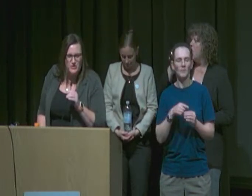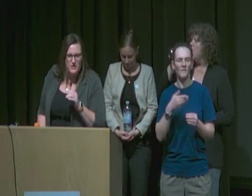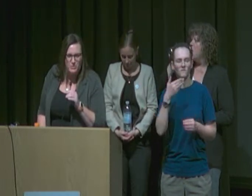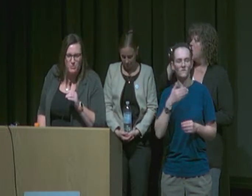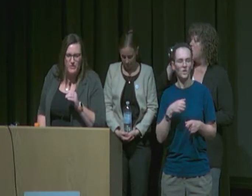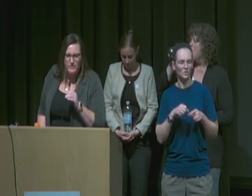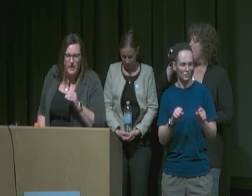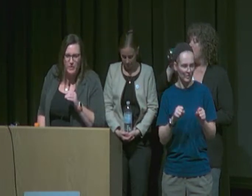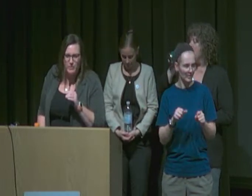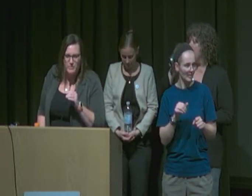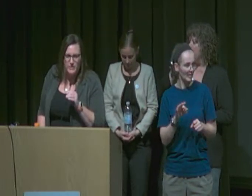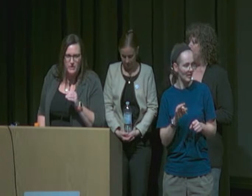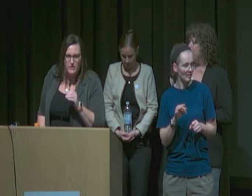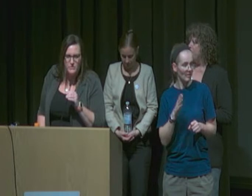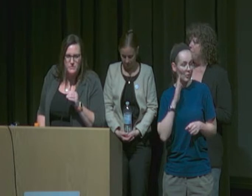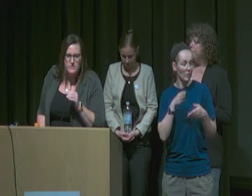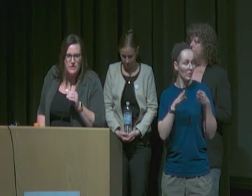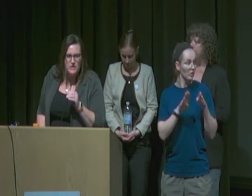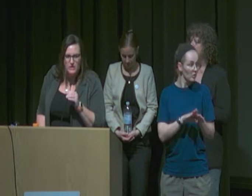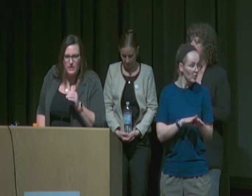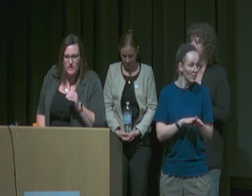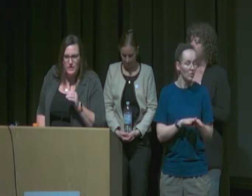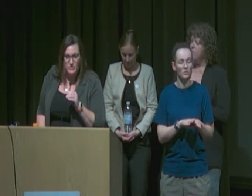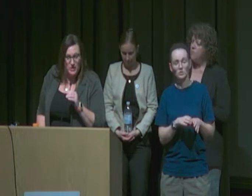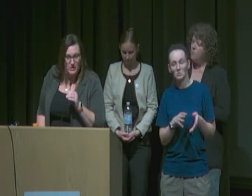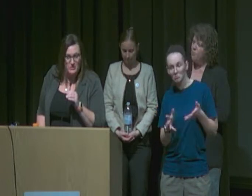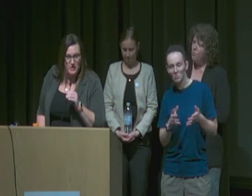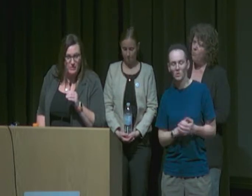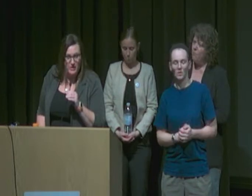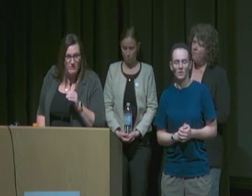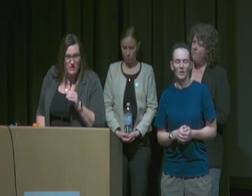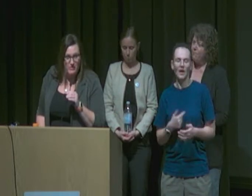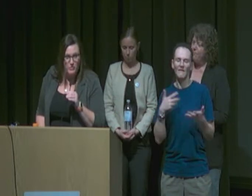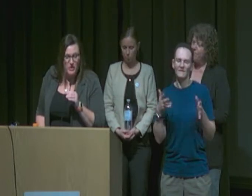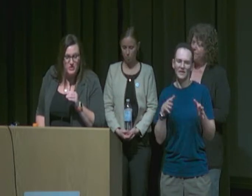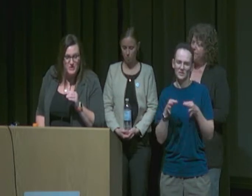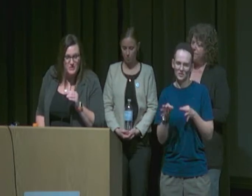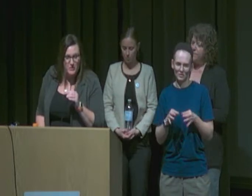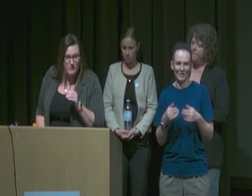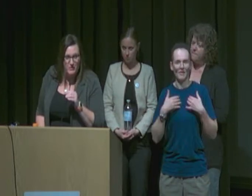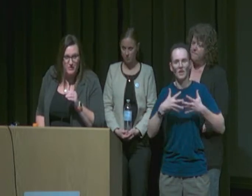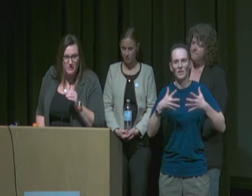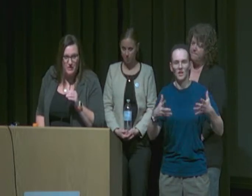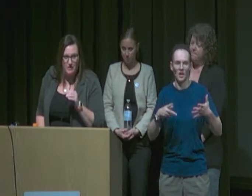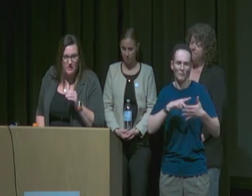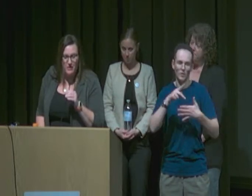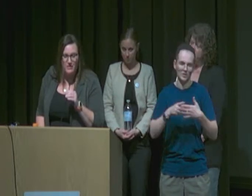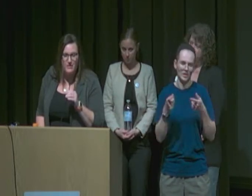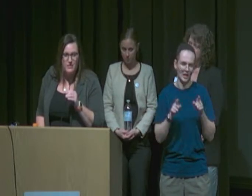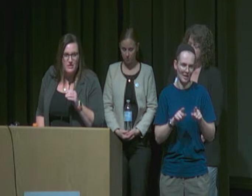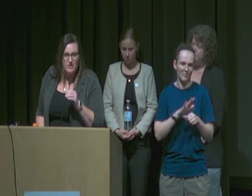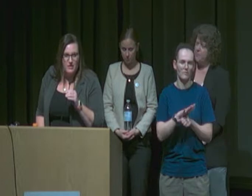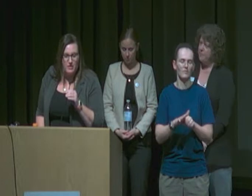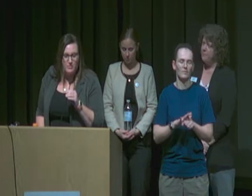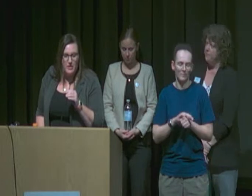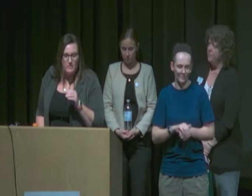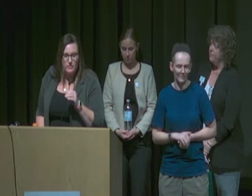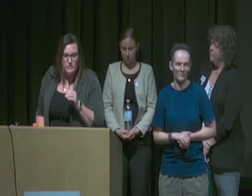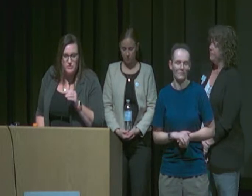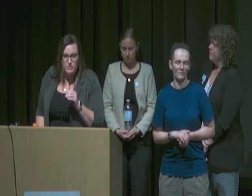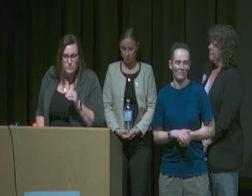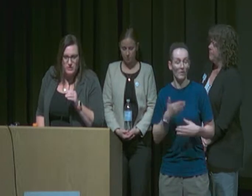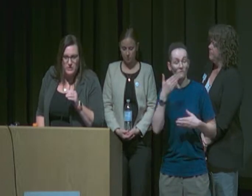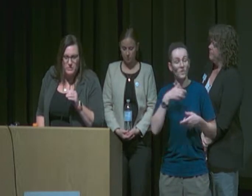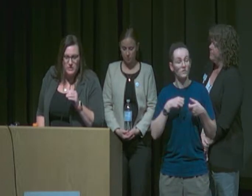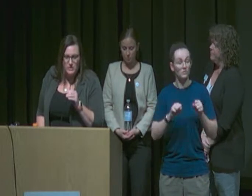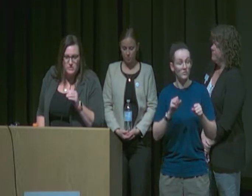Front Street and whether that would be closed. Like I talked about, we have a lot of projects going on in the area, and